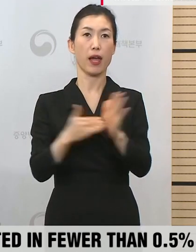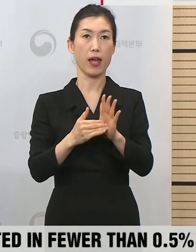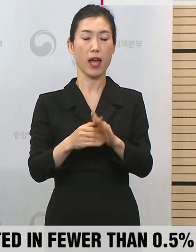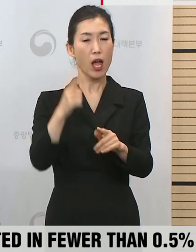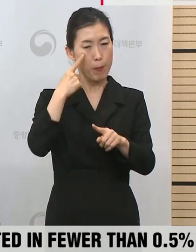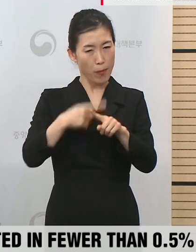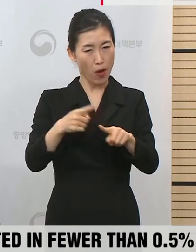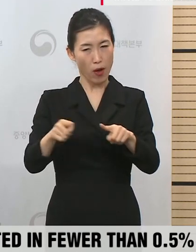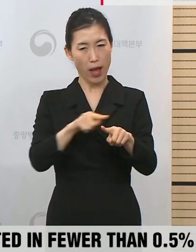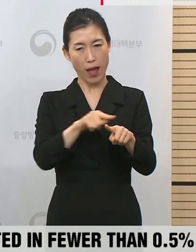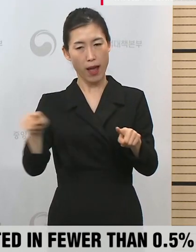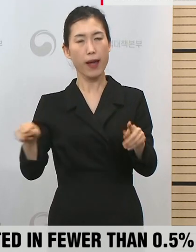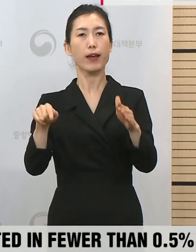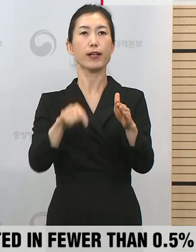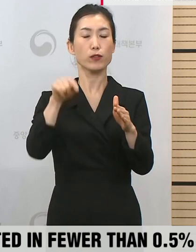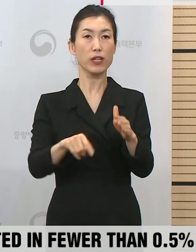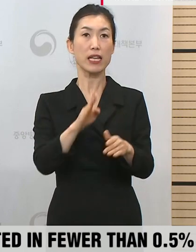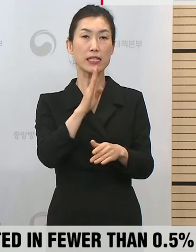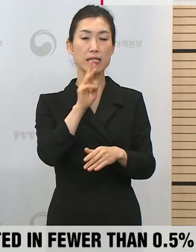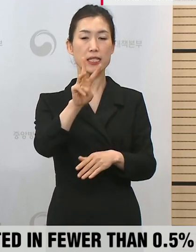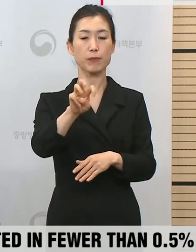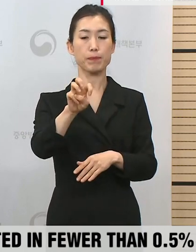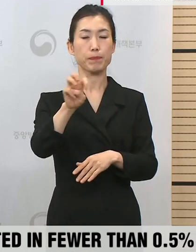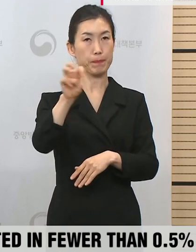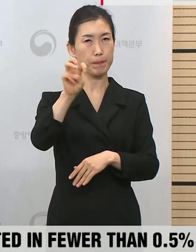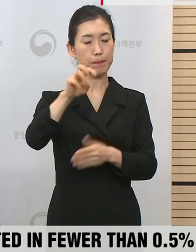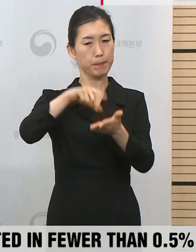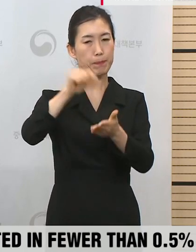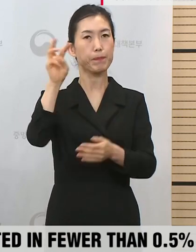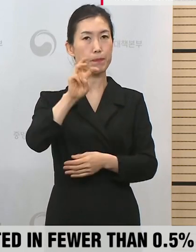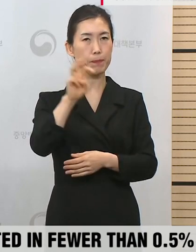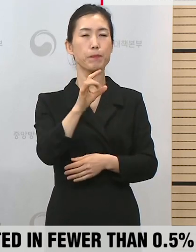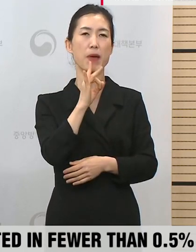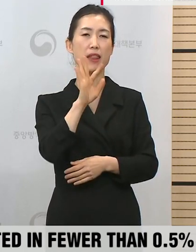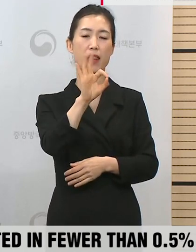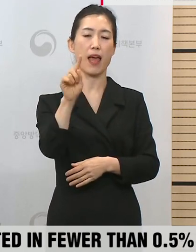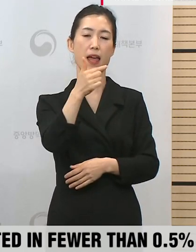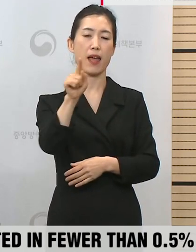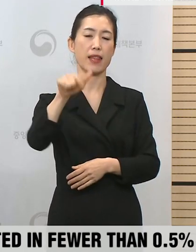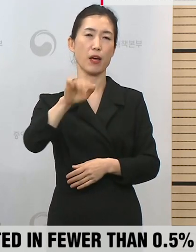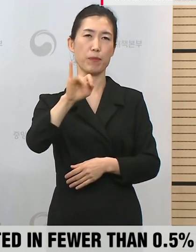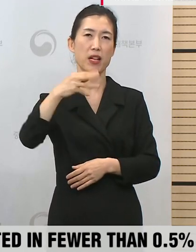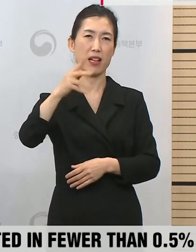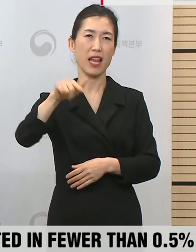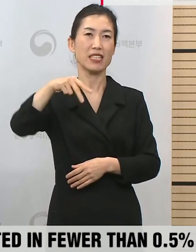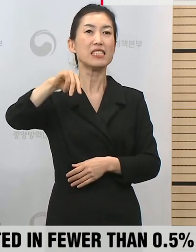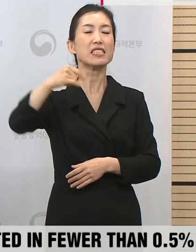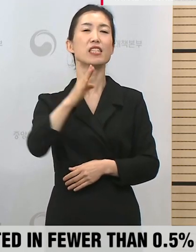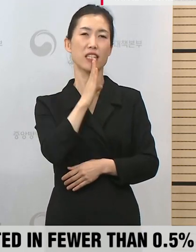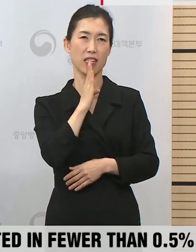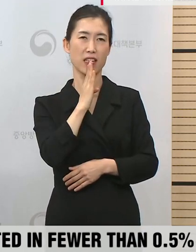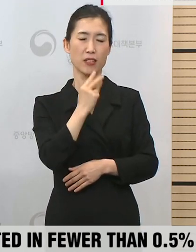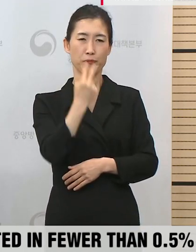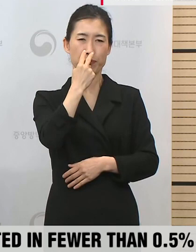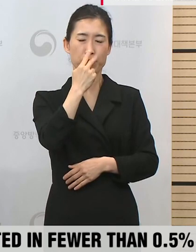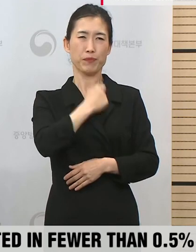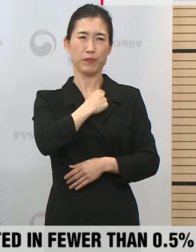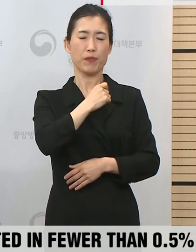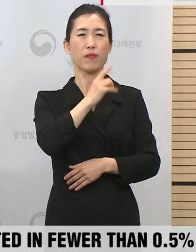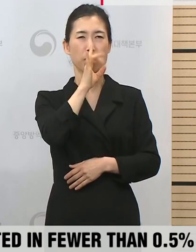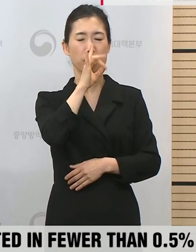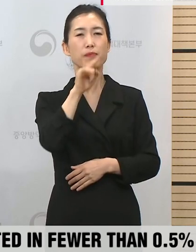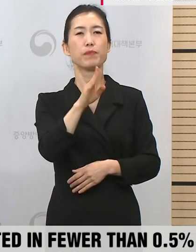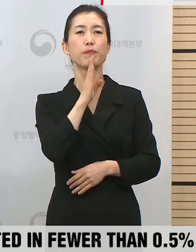anaphylaxis, the experts have carried out in-depth inspection. And we said that they say that about 30 have been confirmed